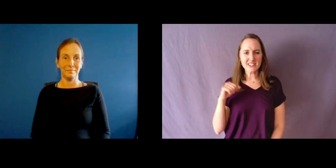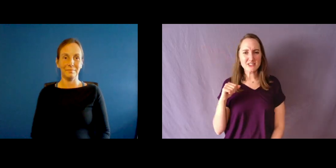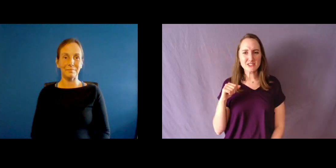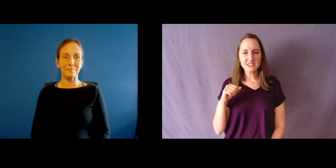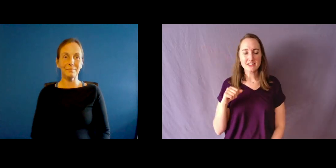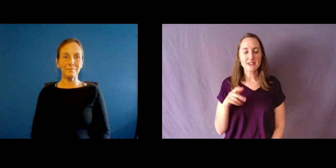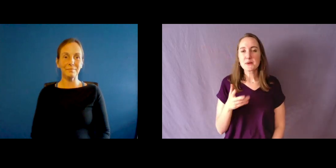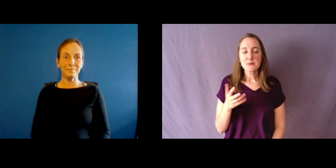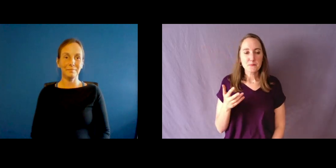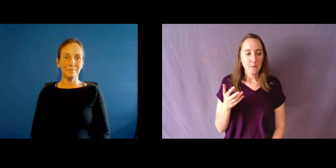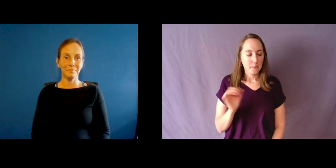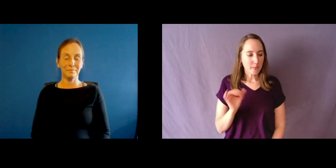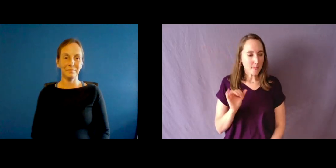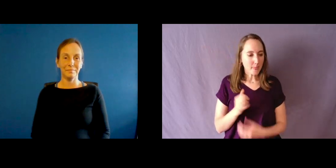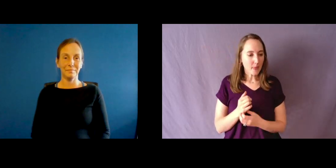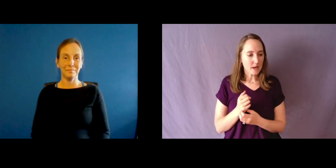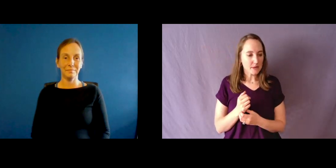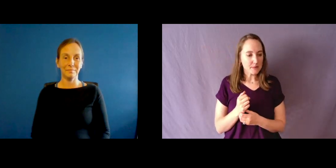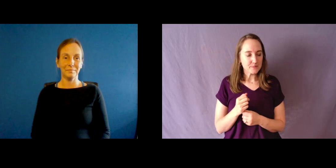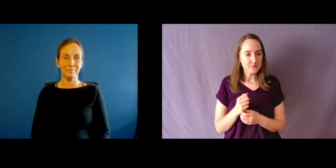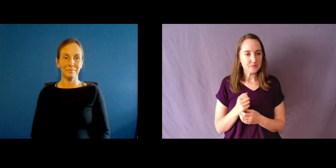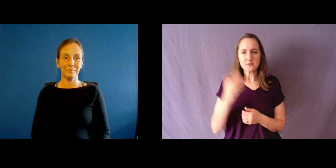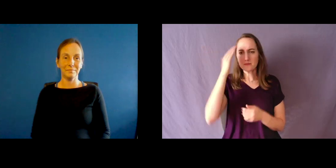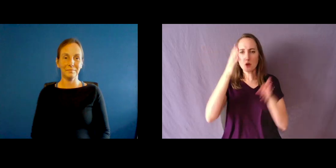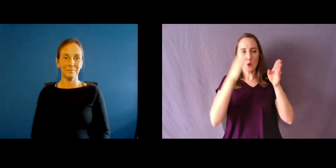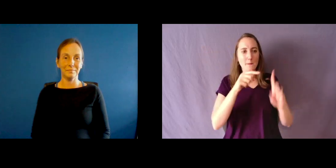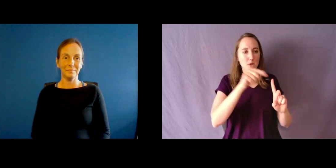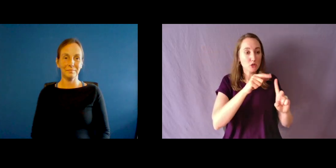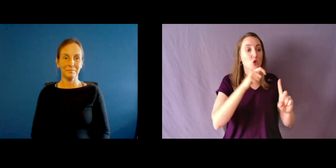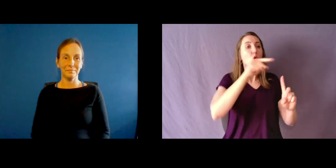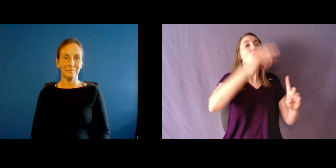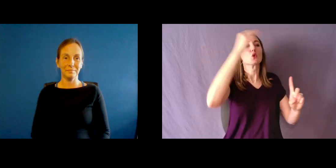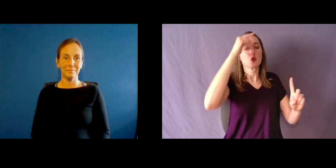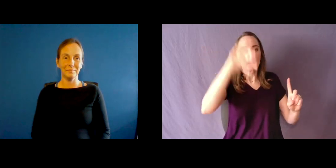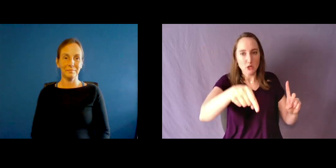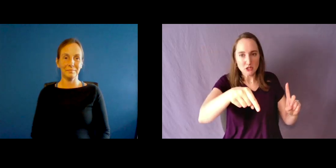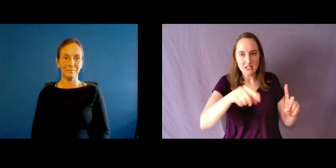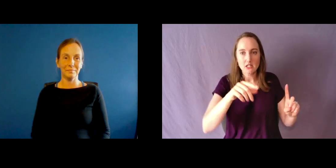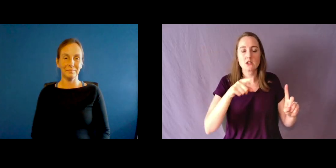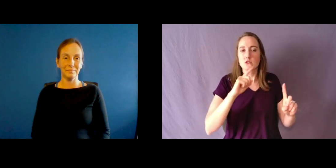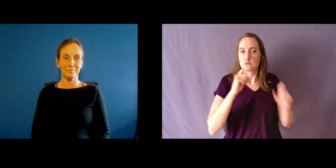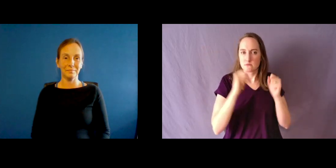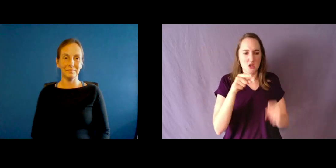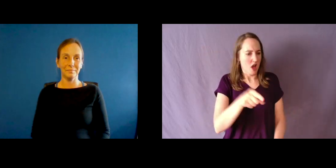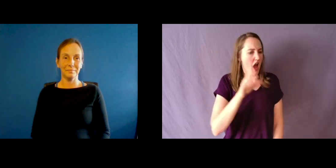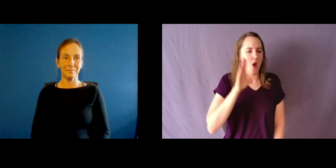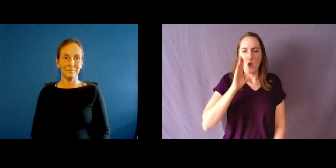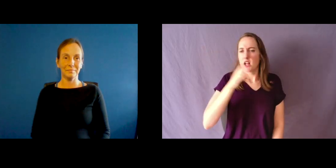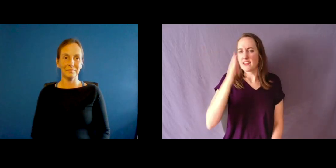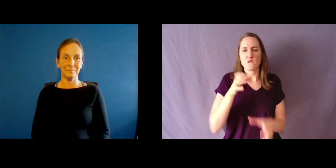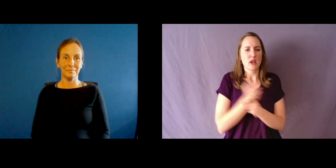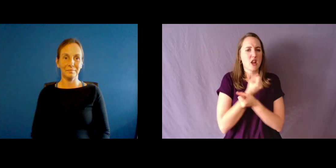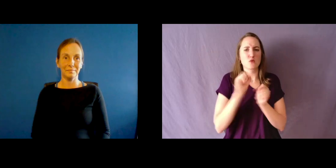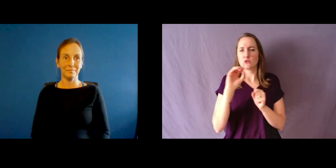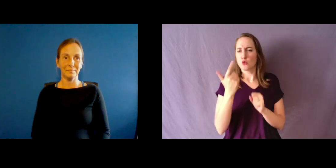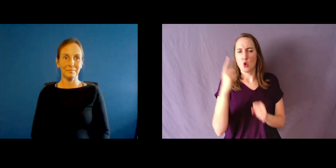even a time when I knew someone that was very adamant, like, I will never get a rescue